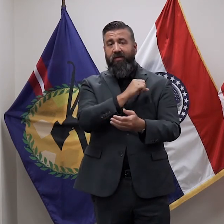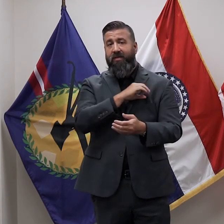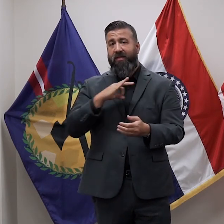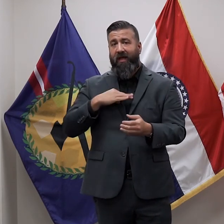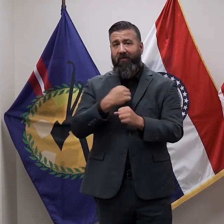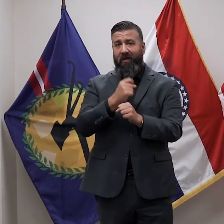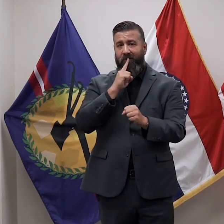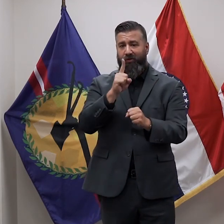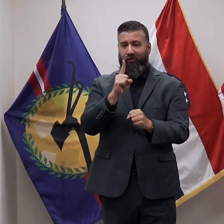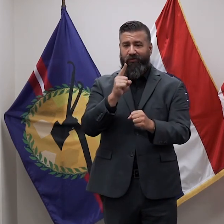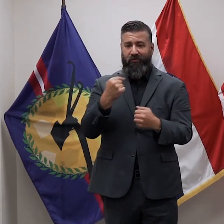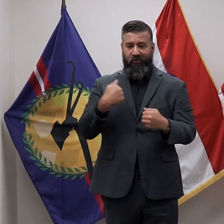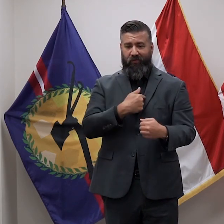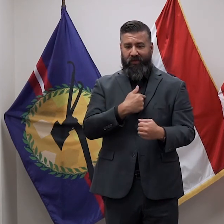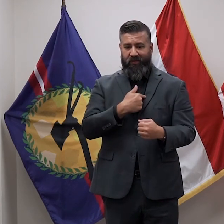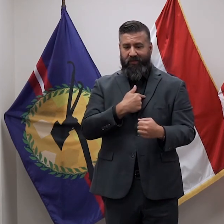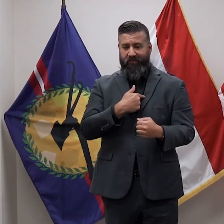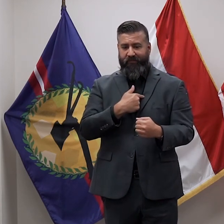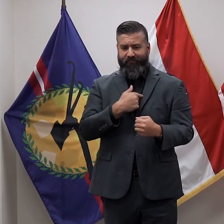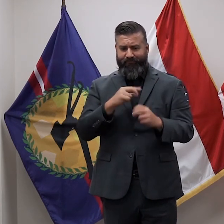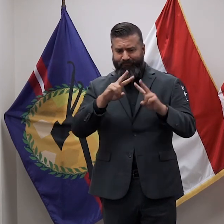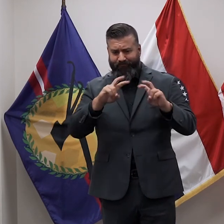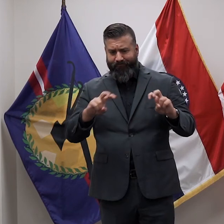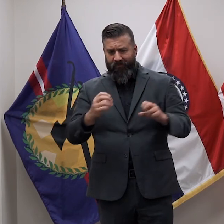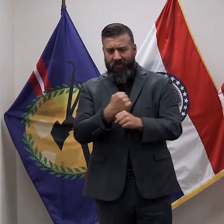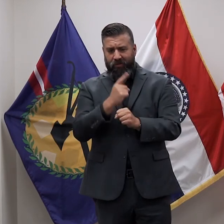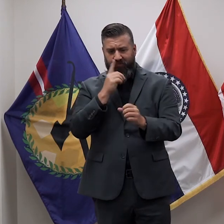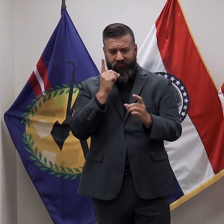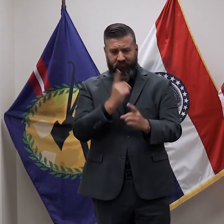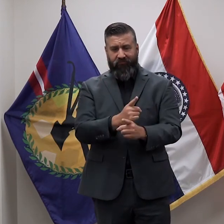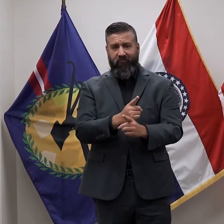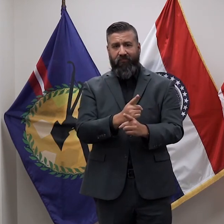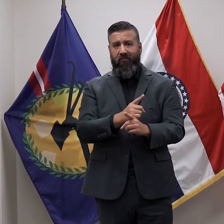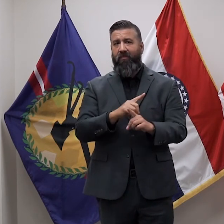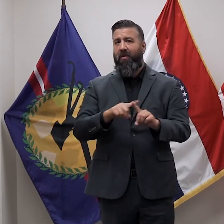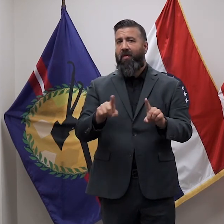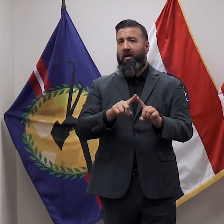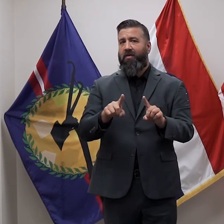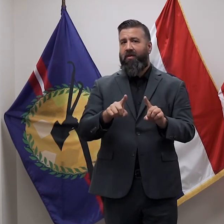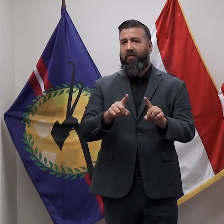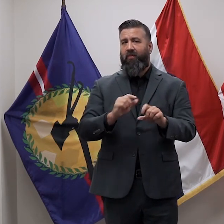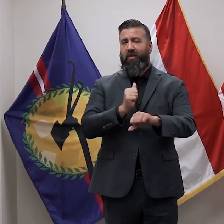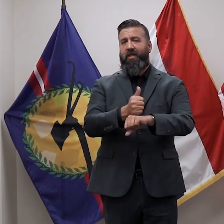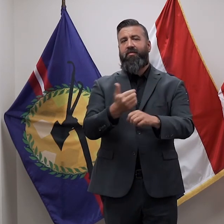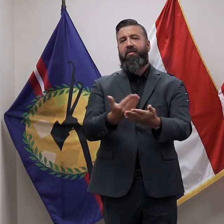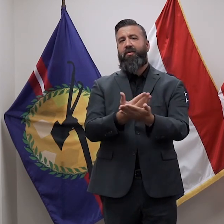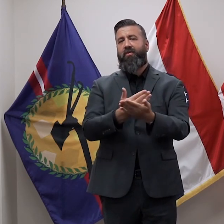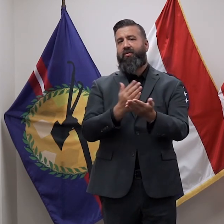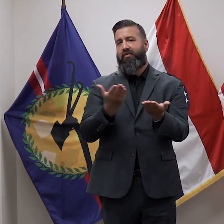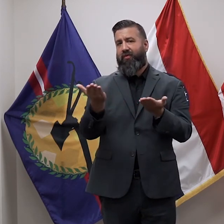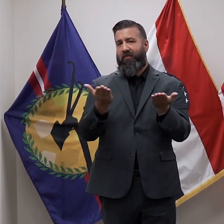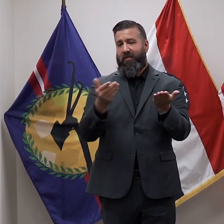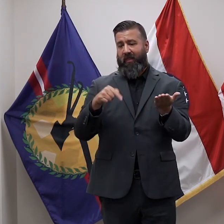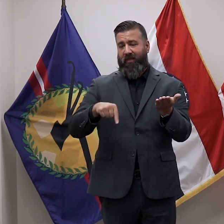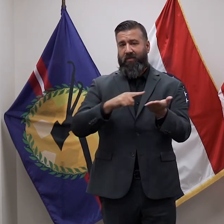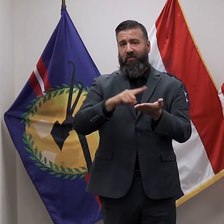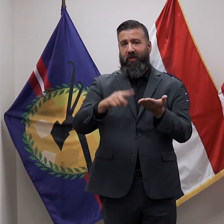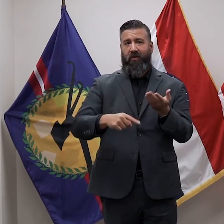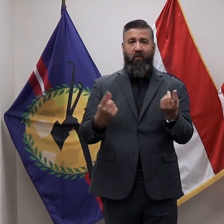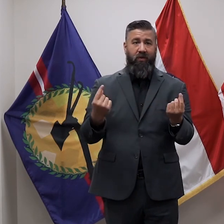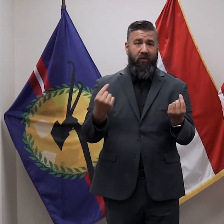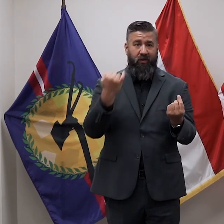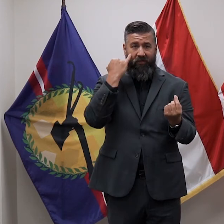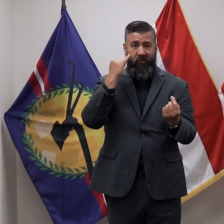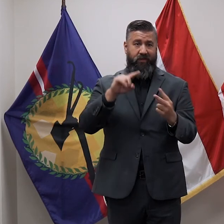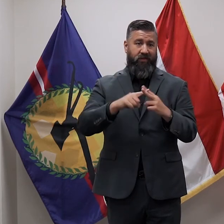staff to make sure that we get them completely correct. But we also launched some additional planning services this weekend for what to do if we do